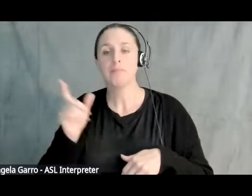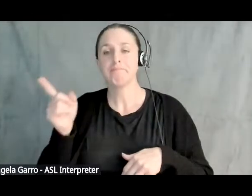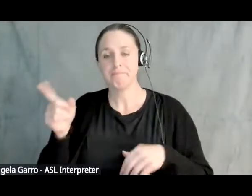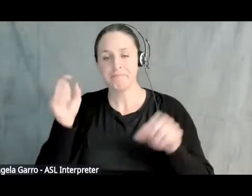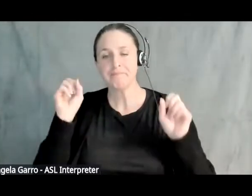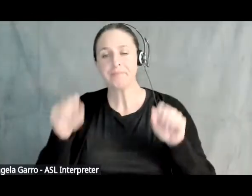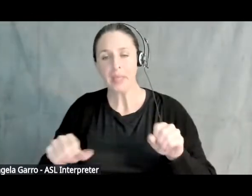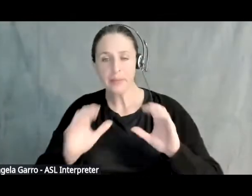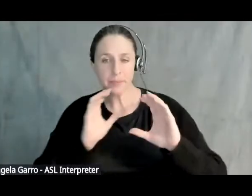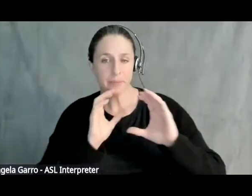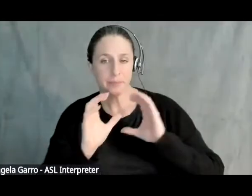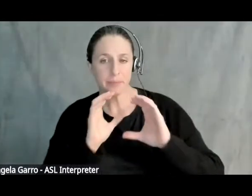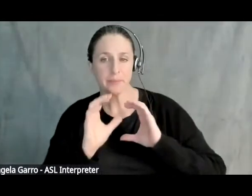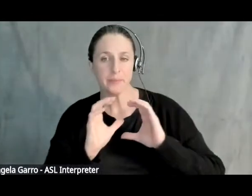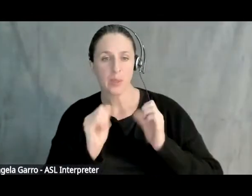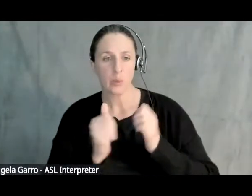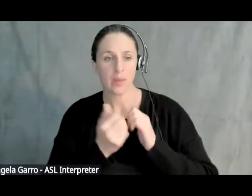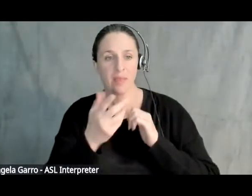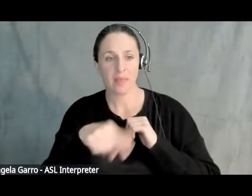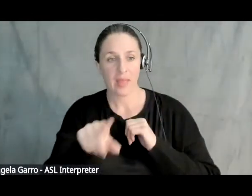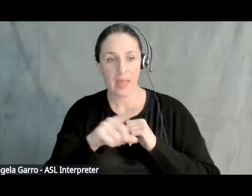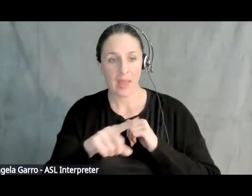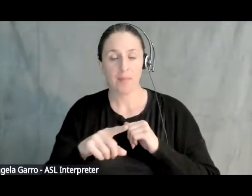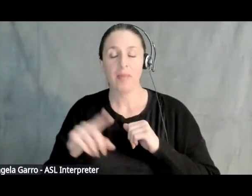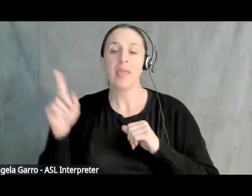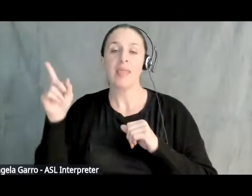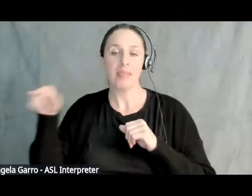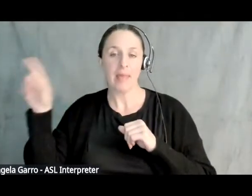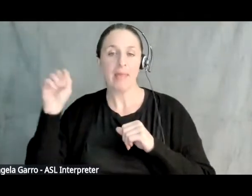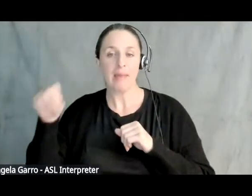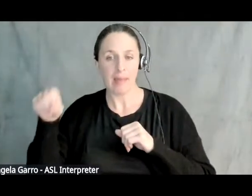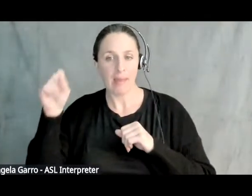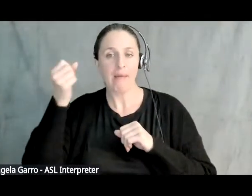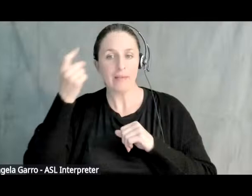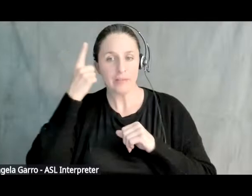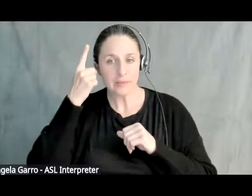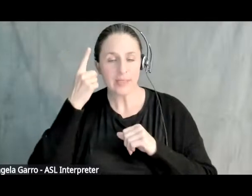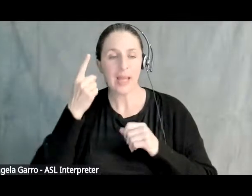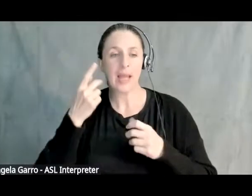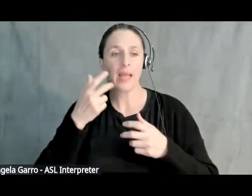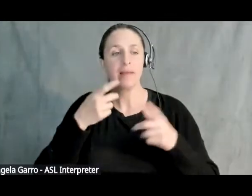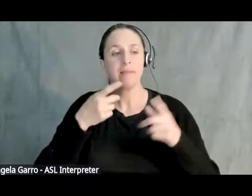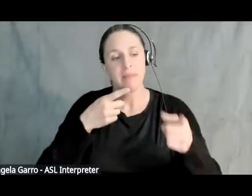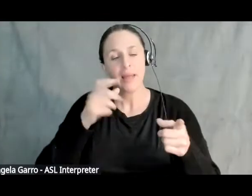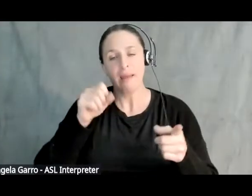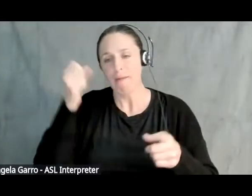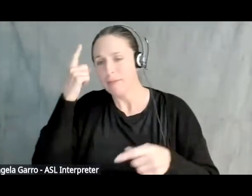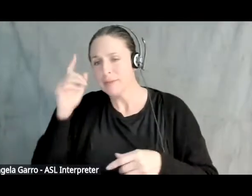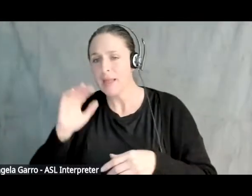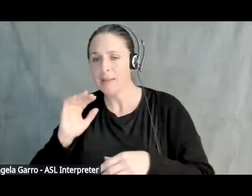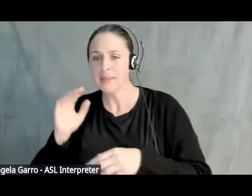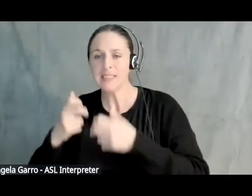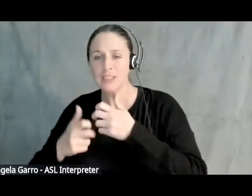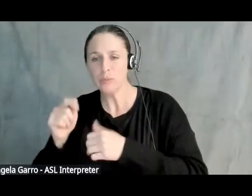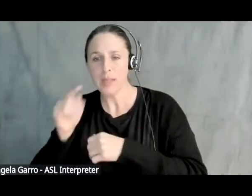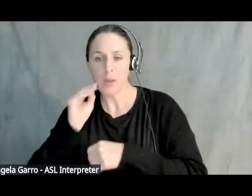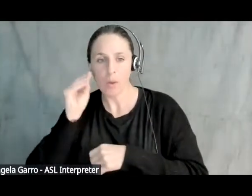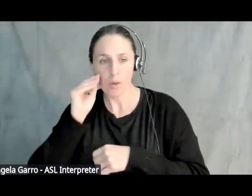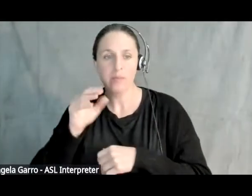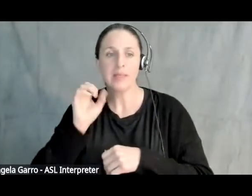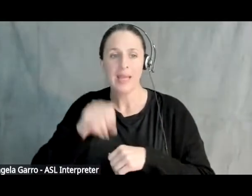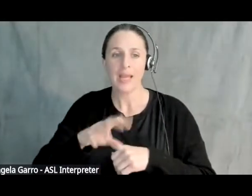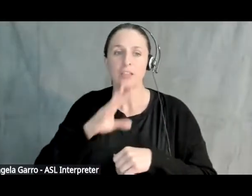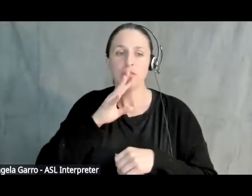them. They could understand, they could understand the issues at home. They could talk about deficiencies.